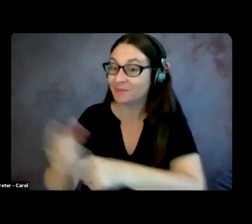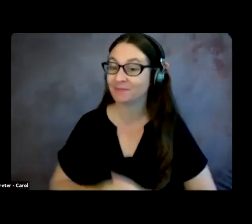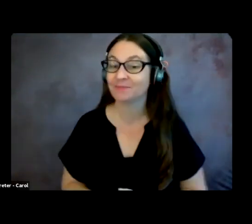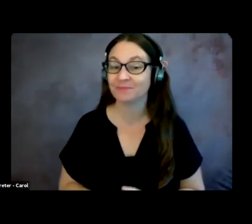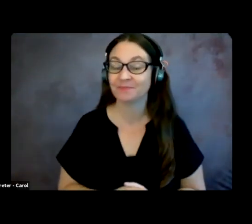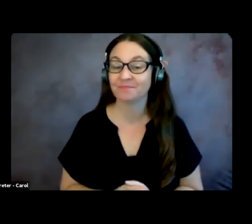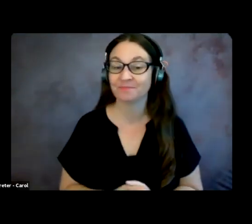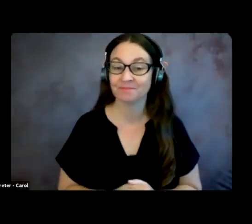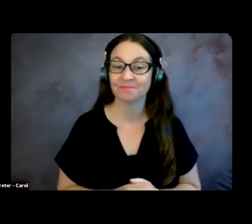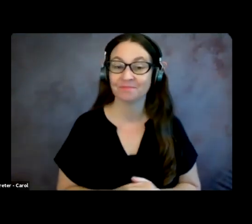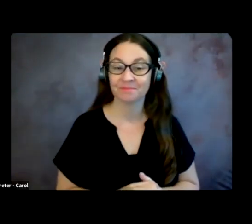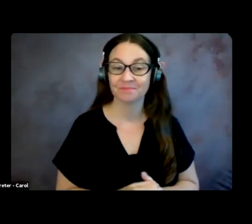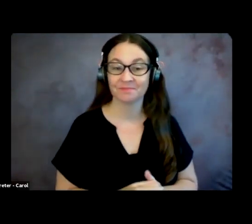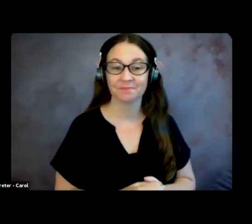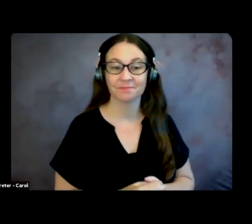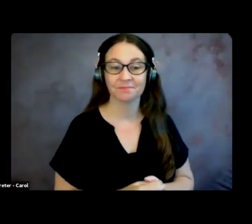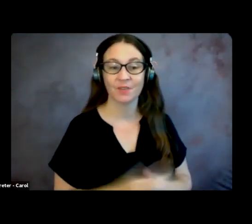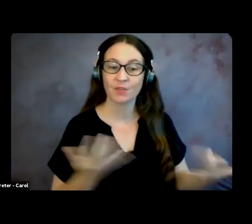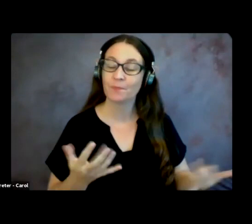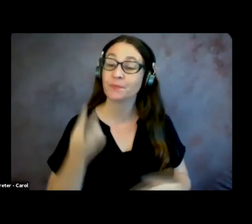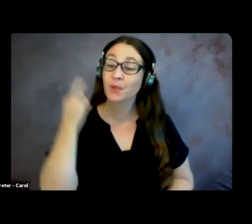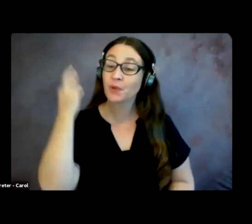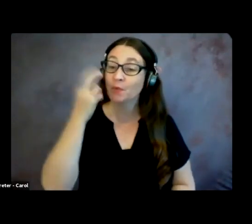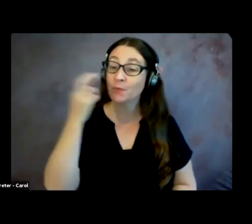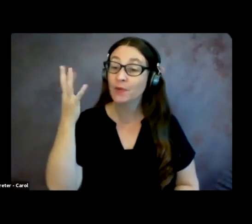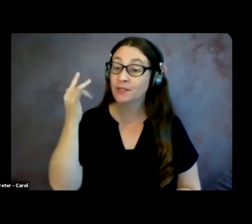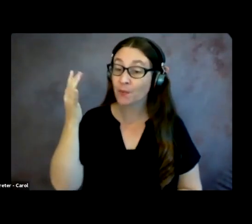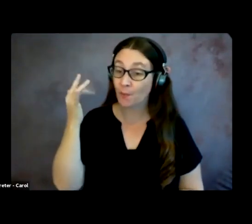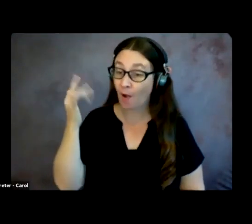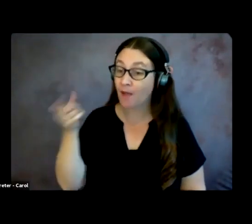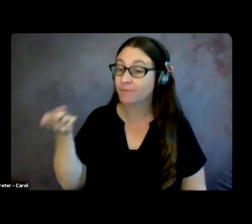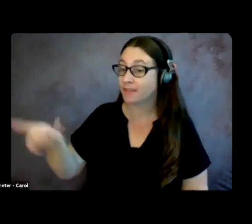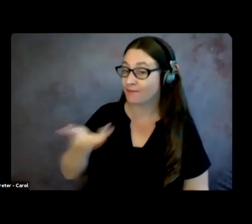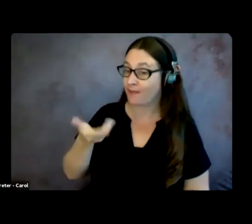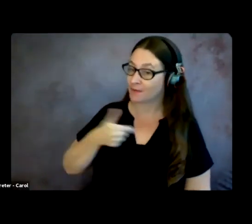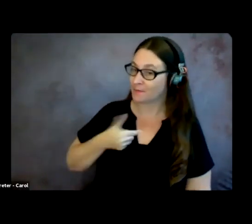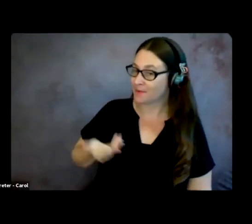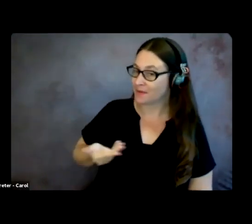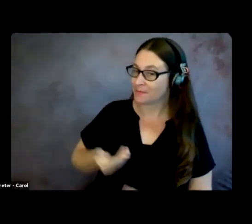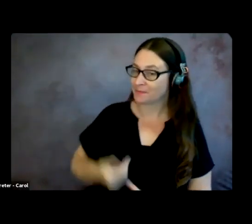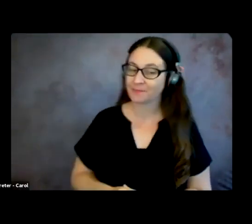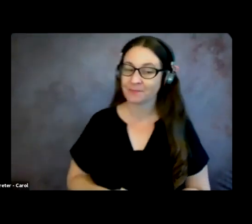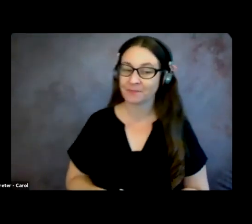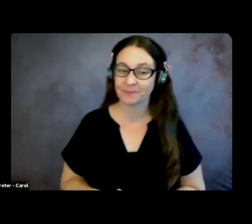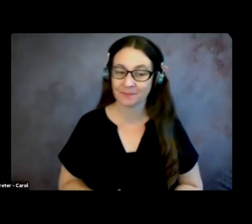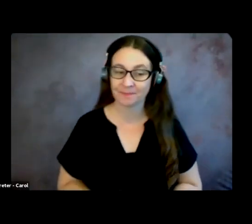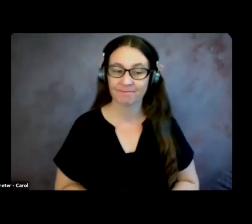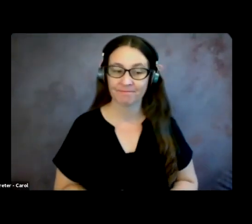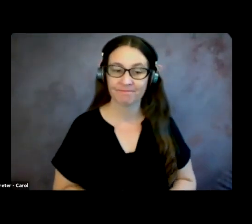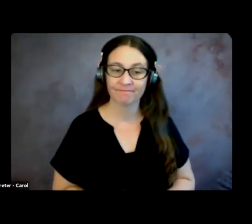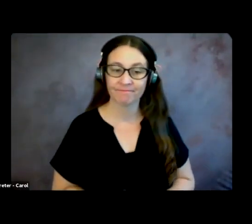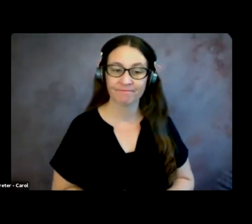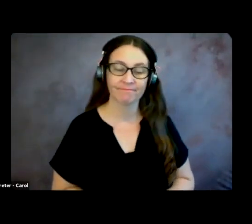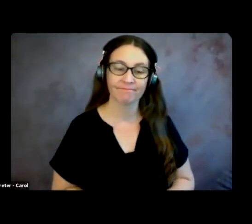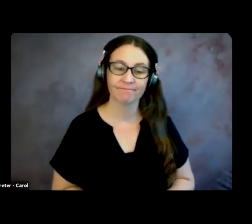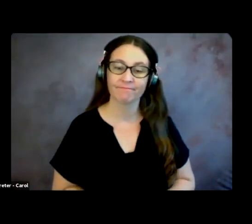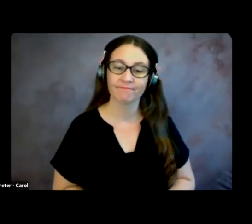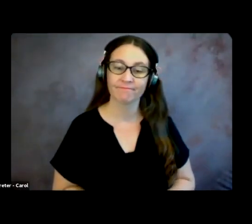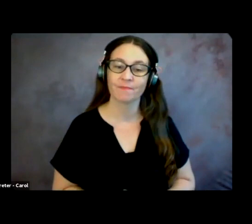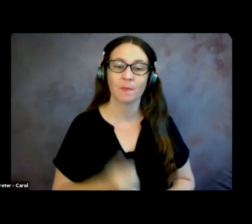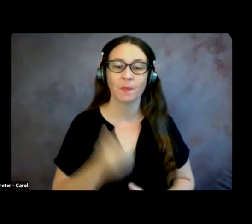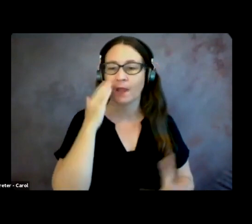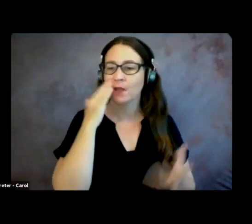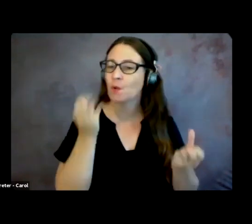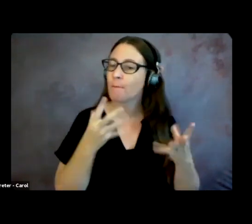said, let me get down to the reason why Mayela wanted me to speak today. With many of us I know having disabilities